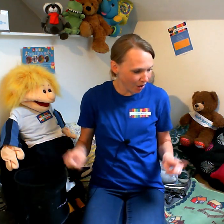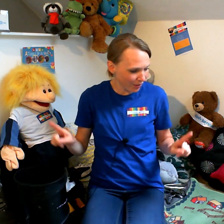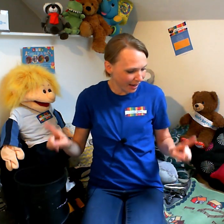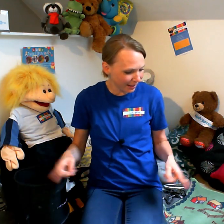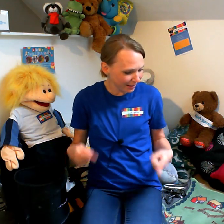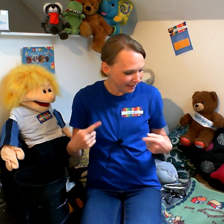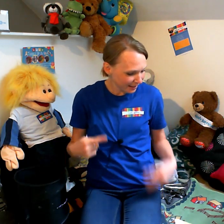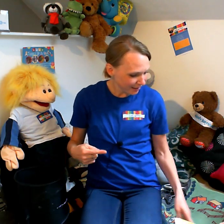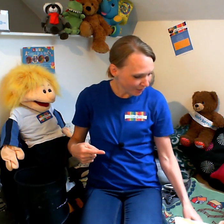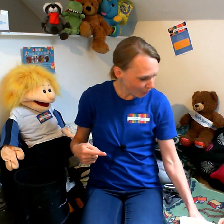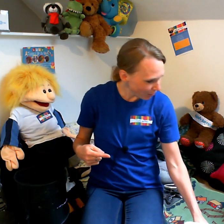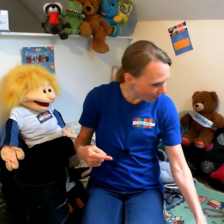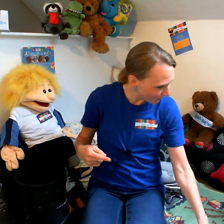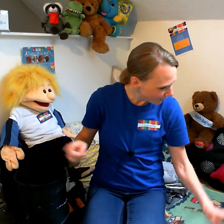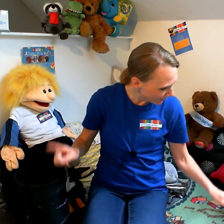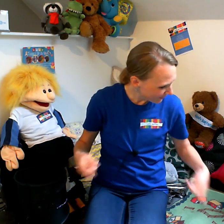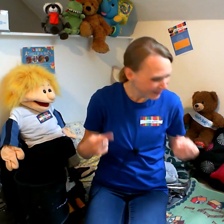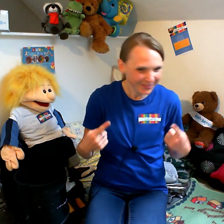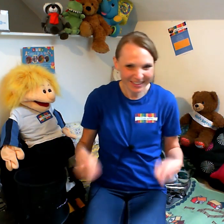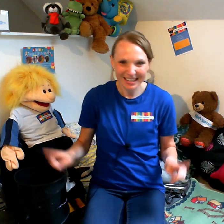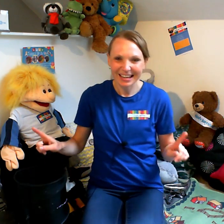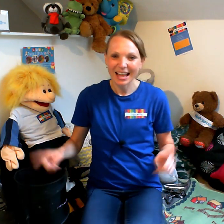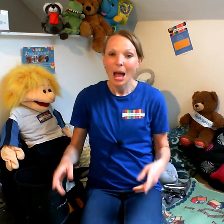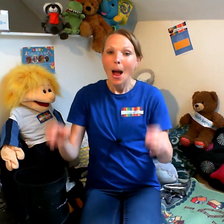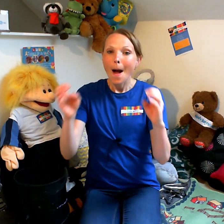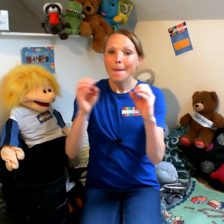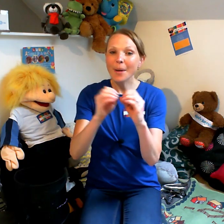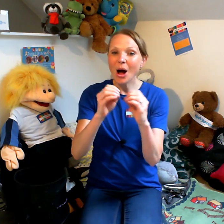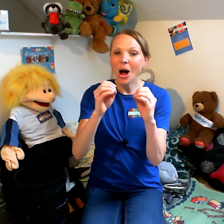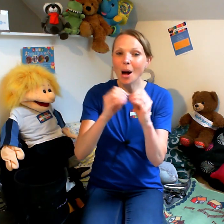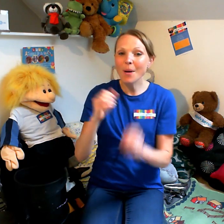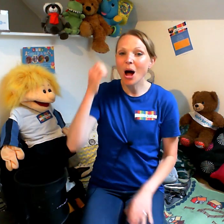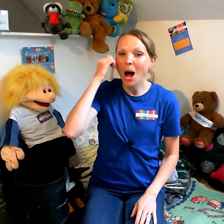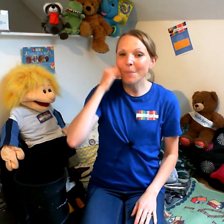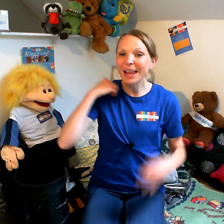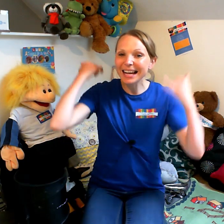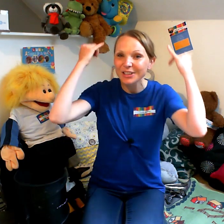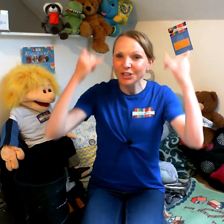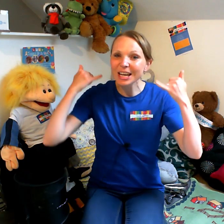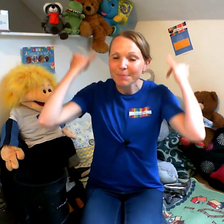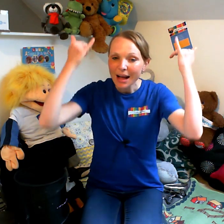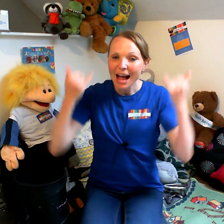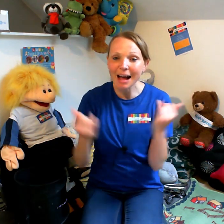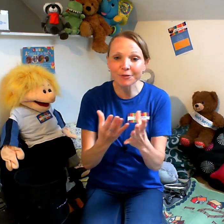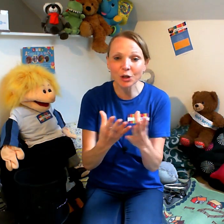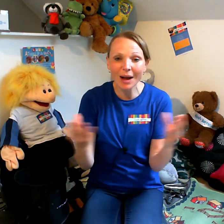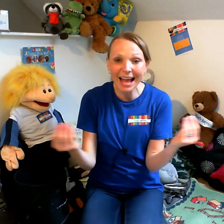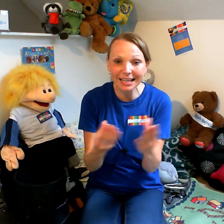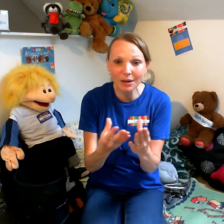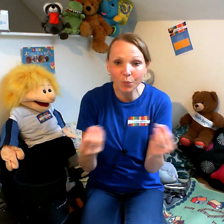then. Baa, baa, black sheep, Have you any wool?